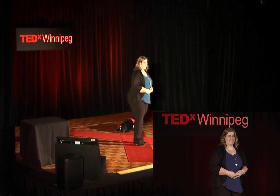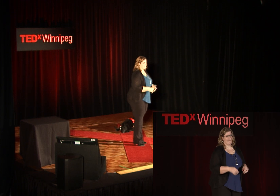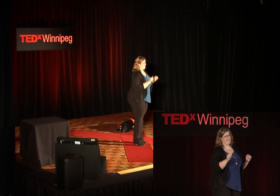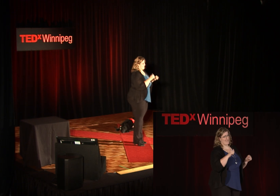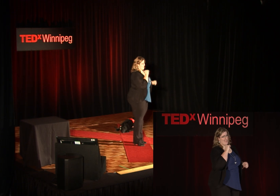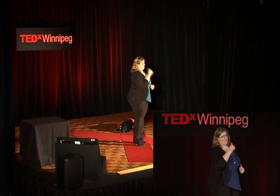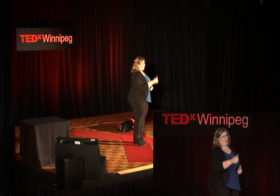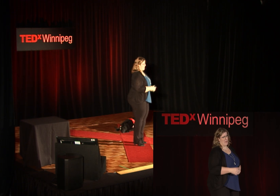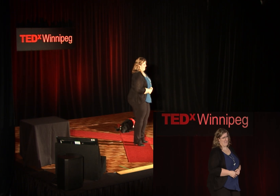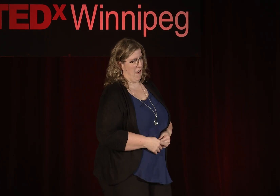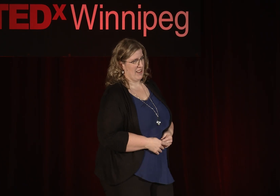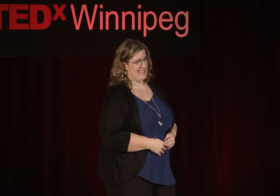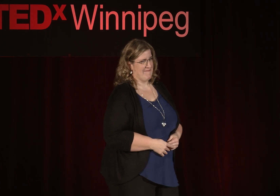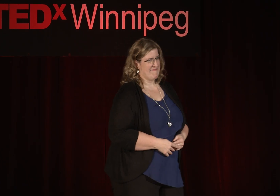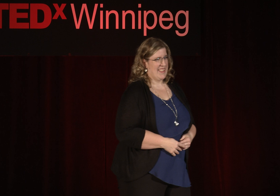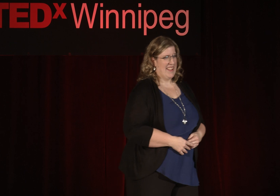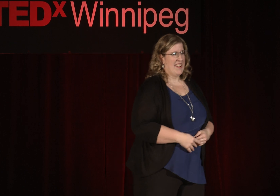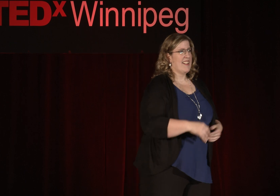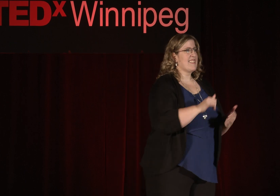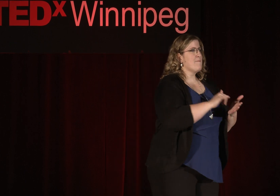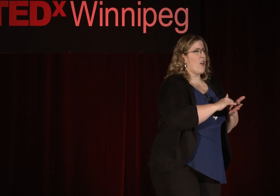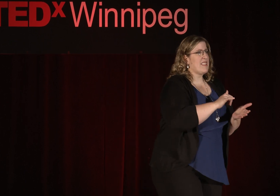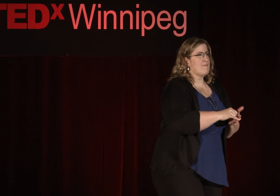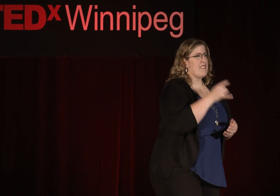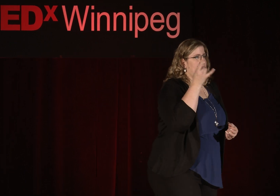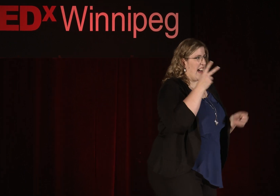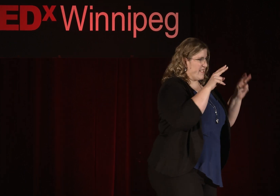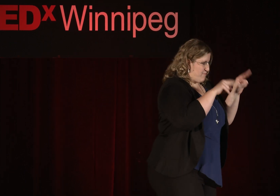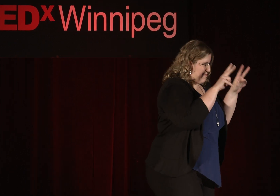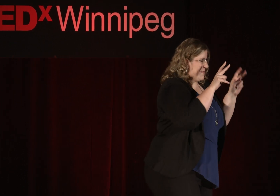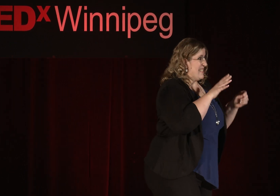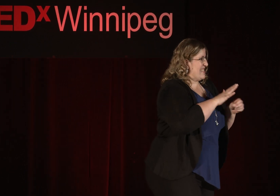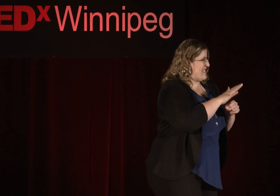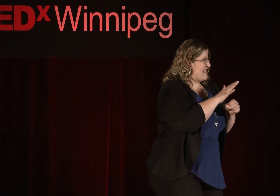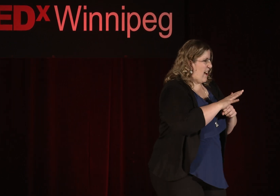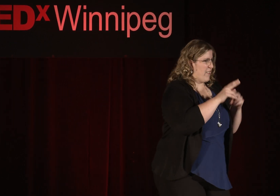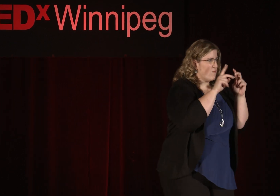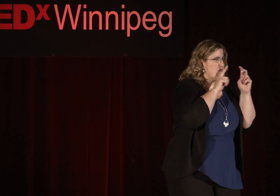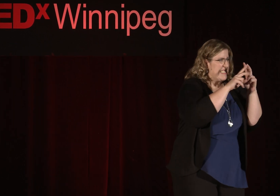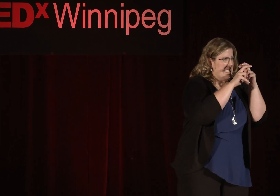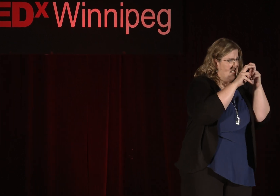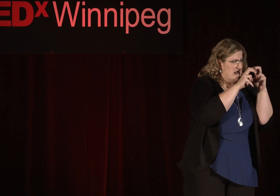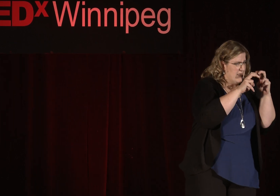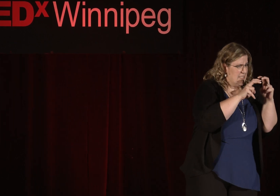Probably not. A cursory glance is not enough to judge.